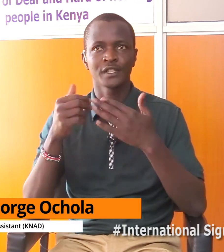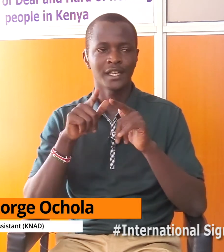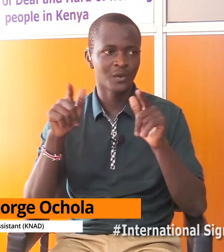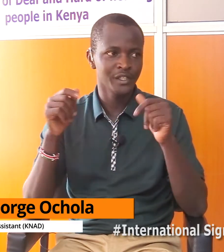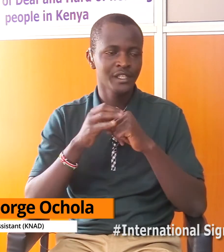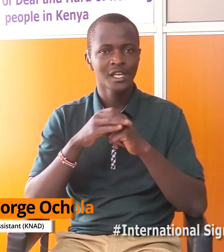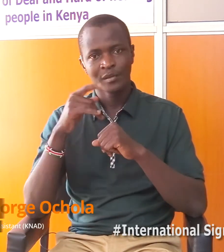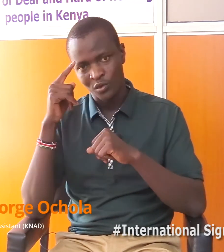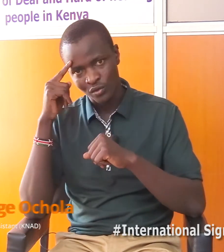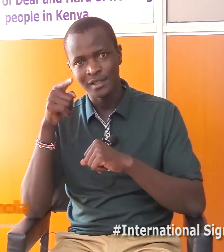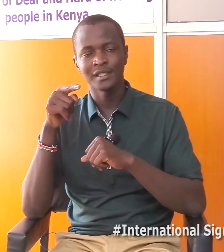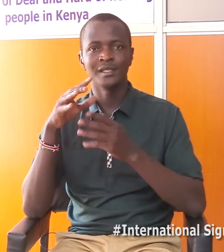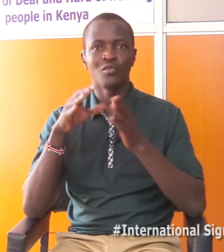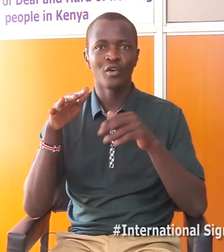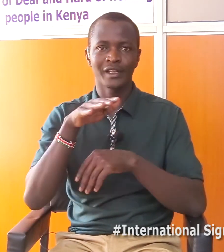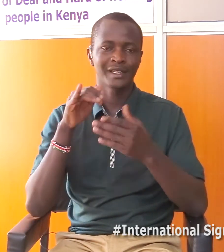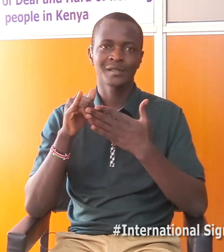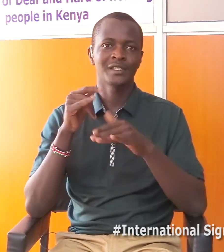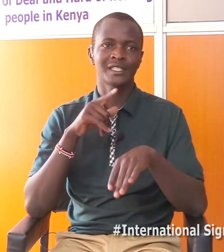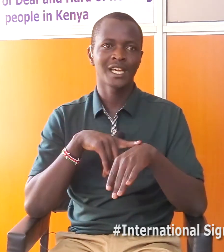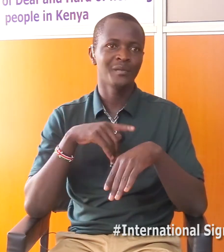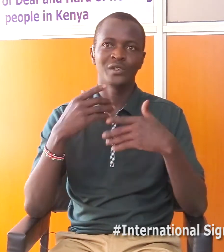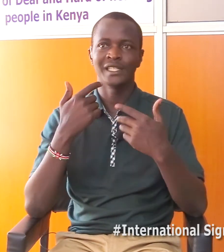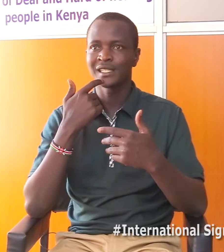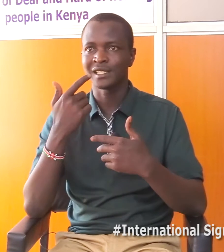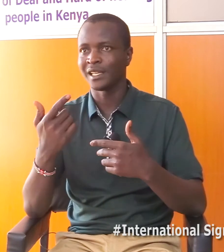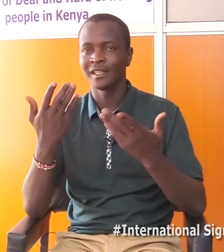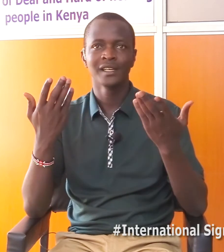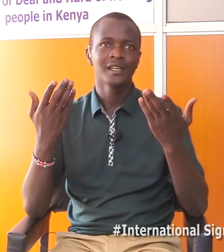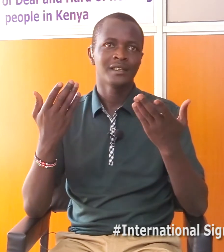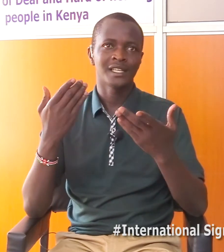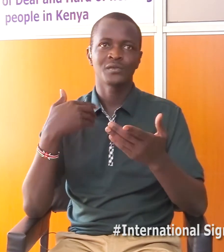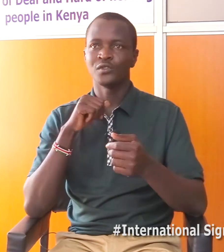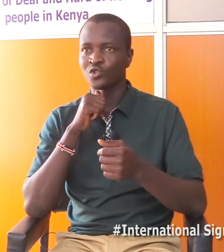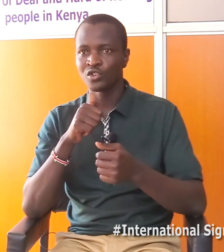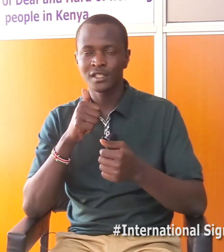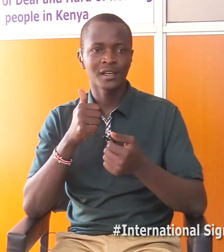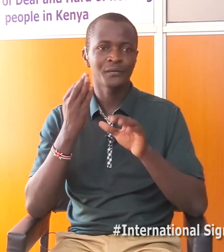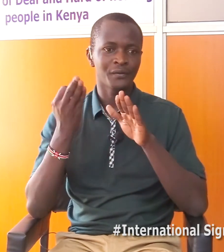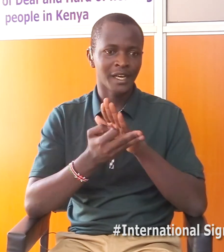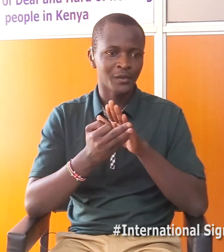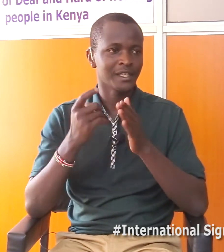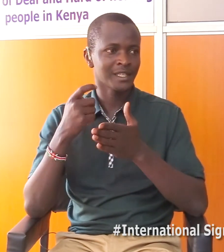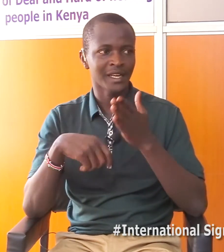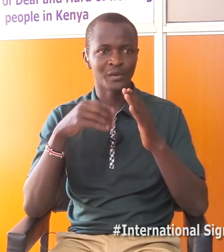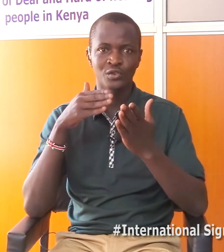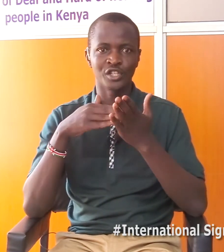sign language, because this is the more area that at the time when they say that if you not file your return, they will do this